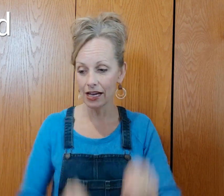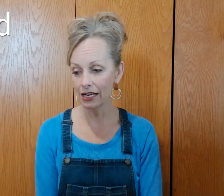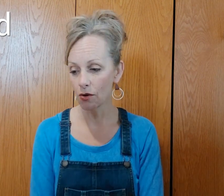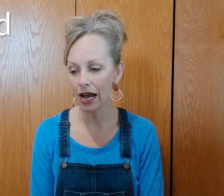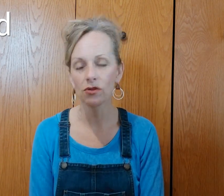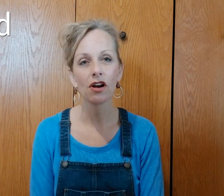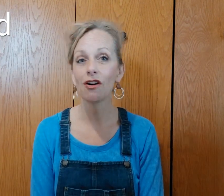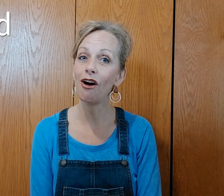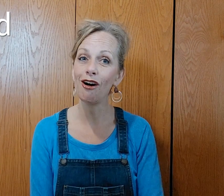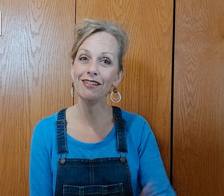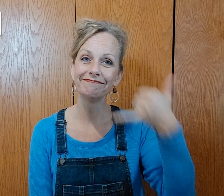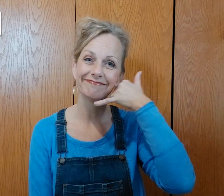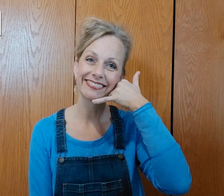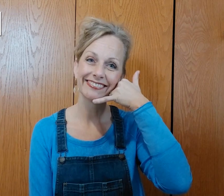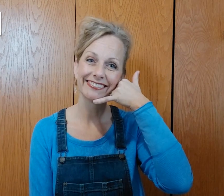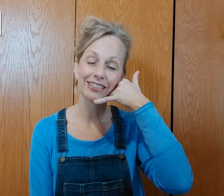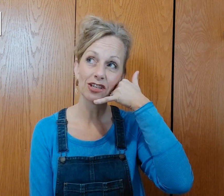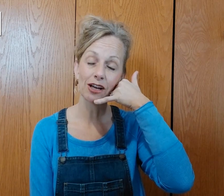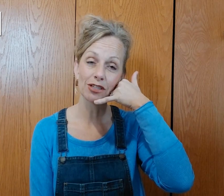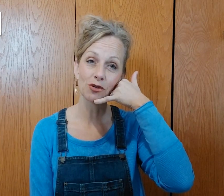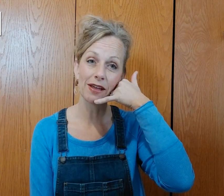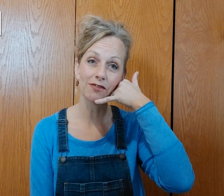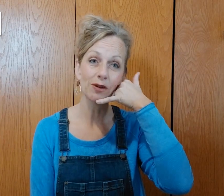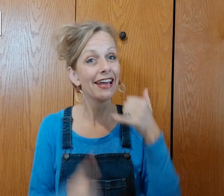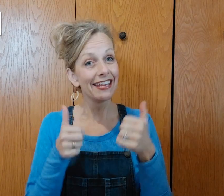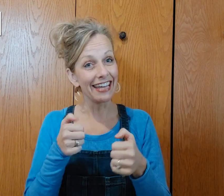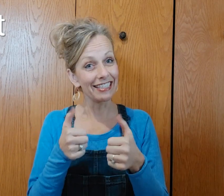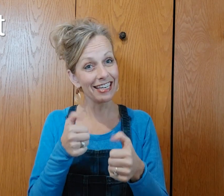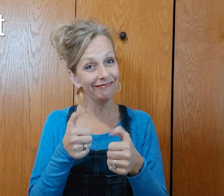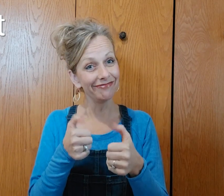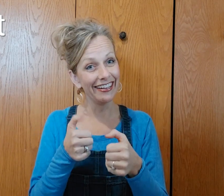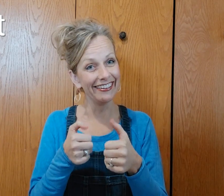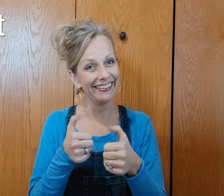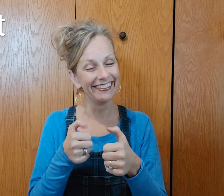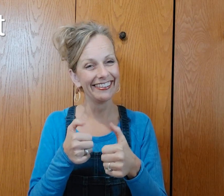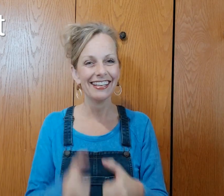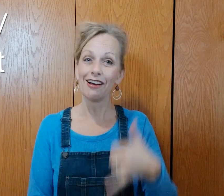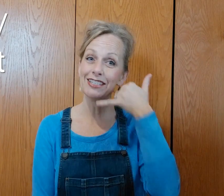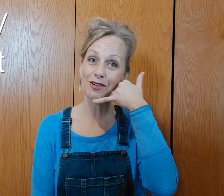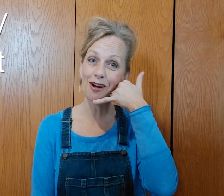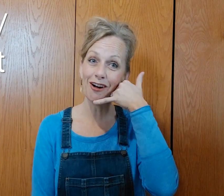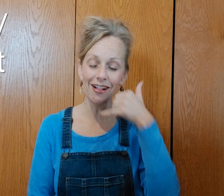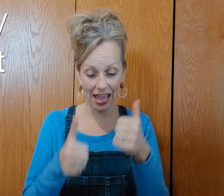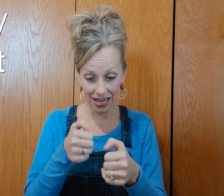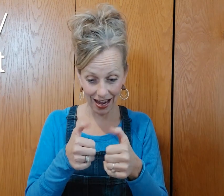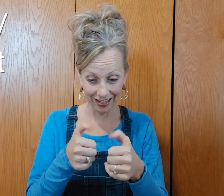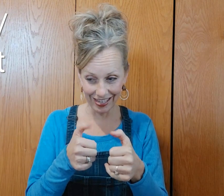and going out. Call. Talk to them on the phone. Texting. All right, so call and then